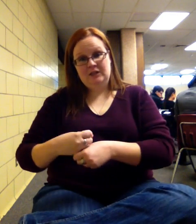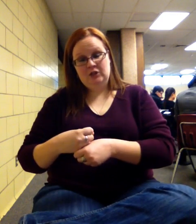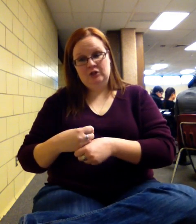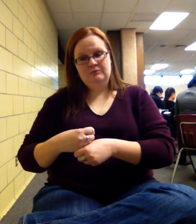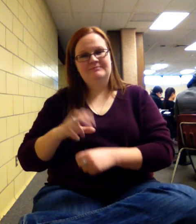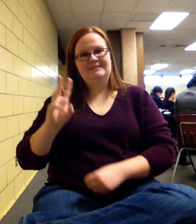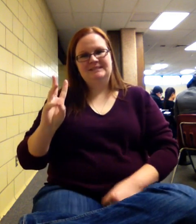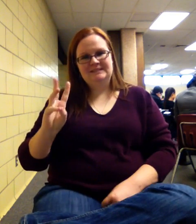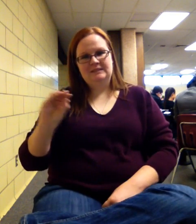6%.